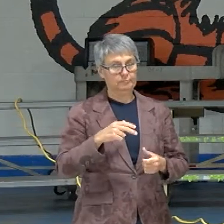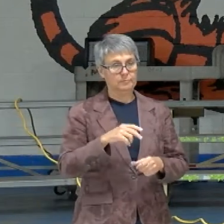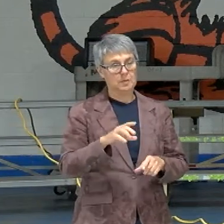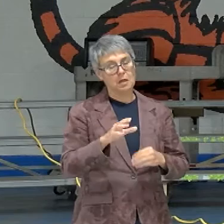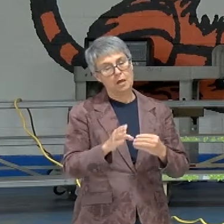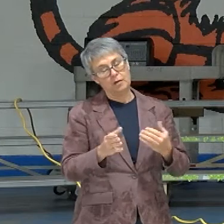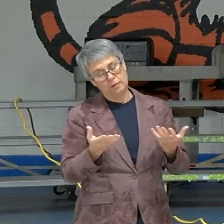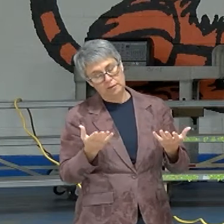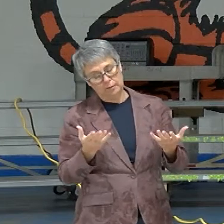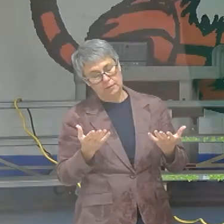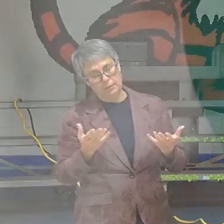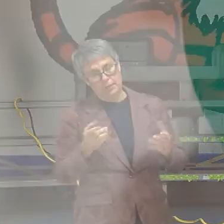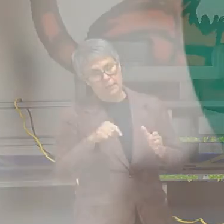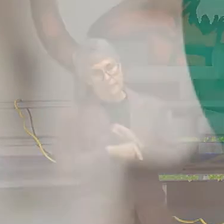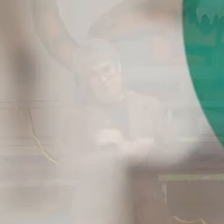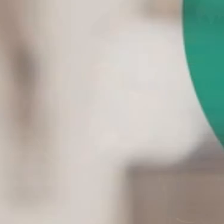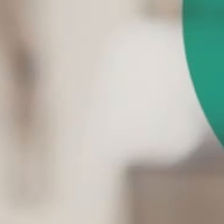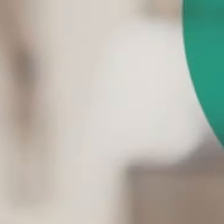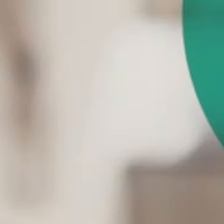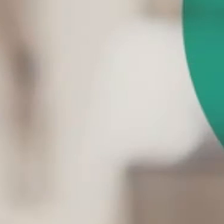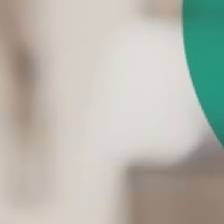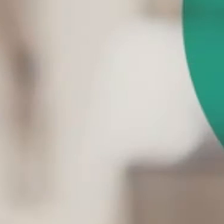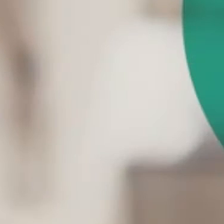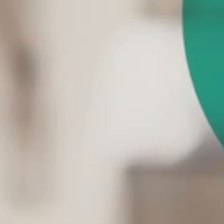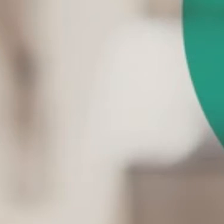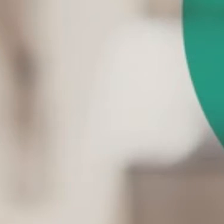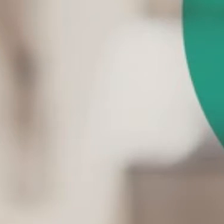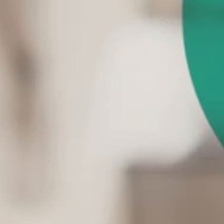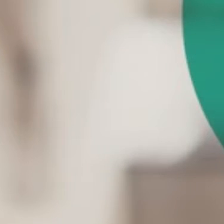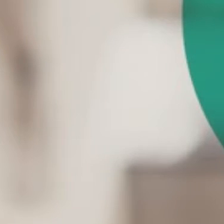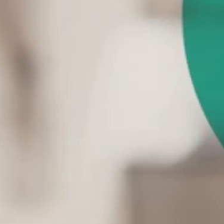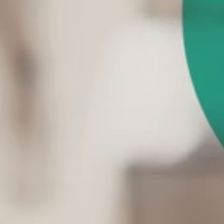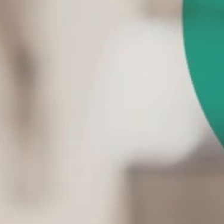unintentionally shot and killed.